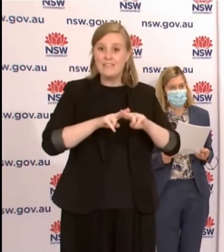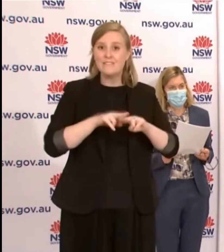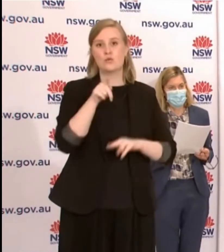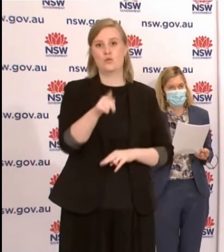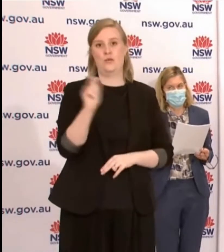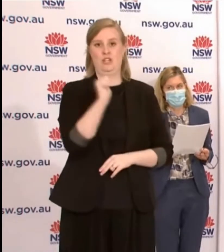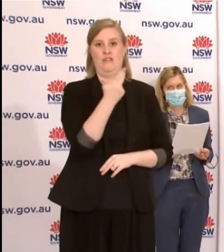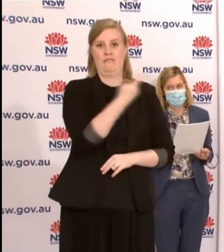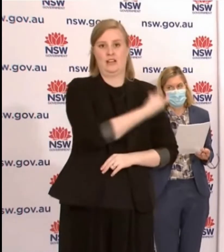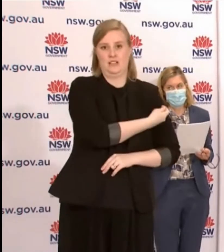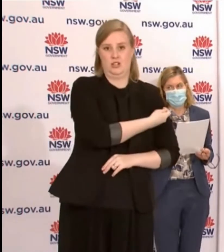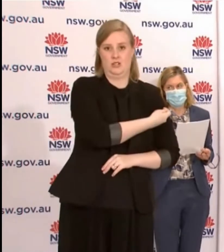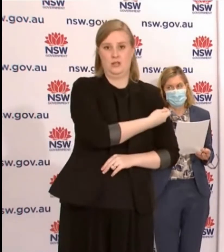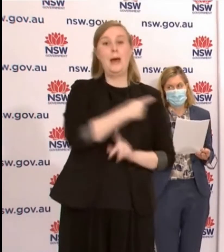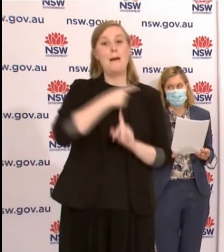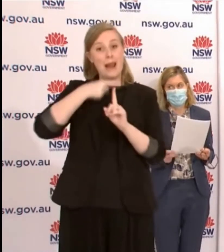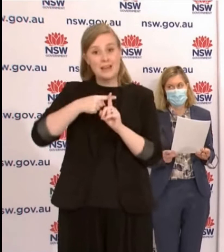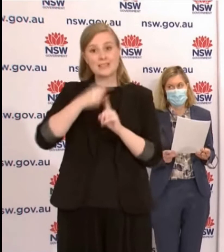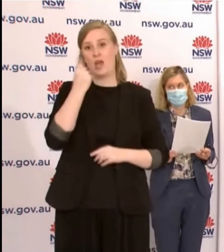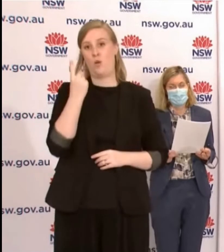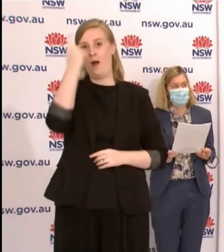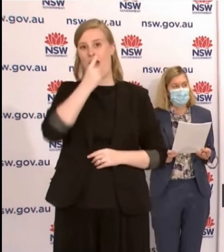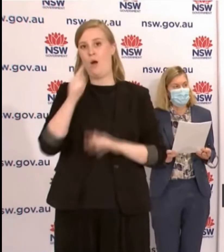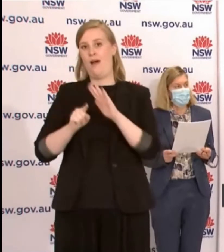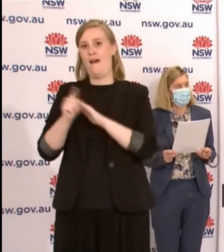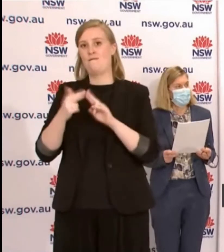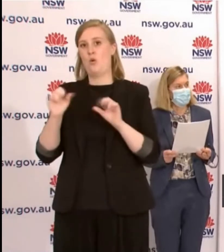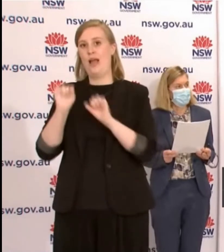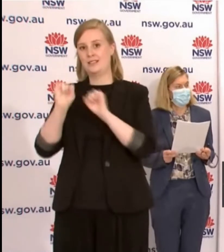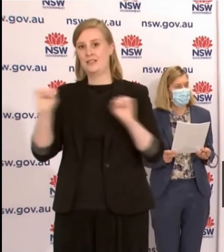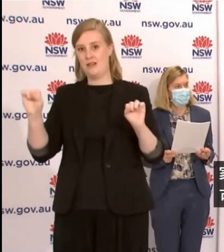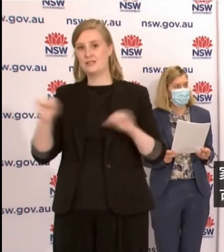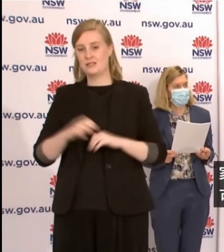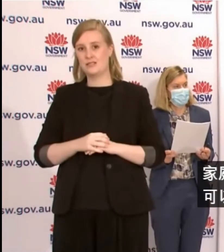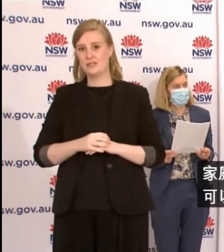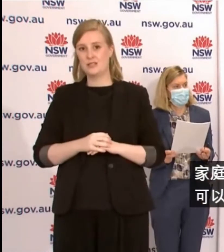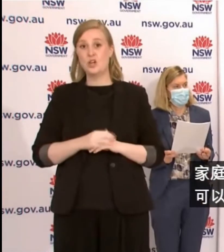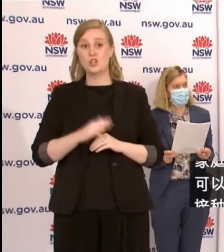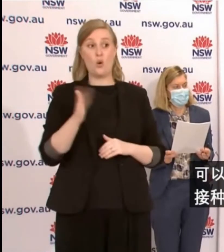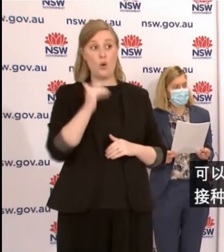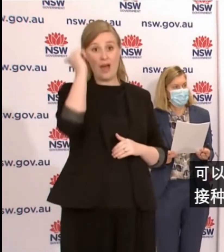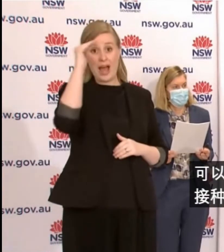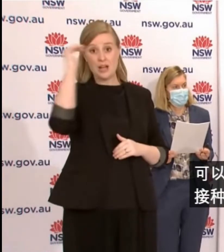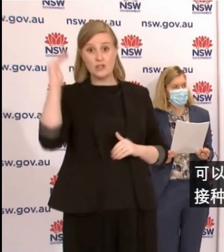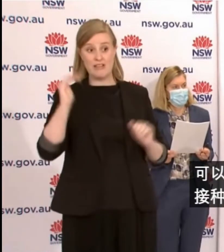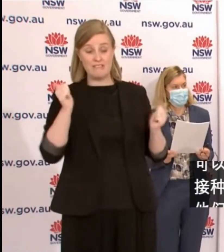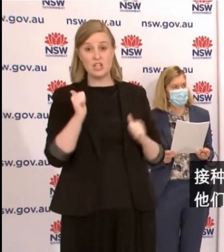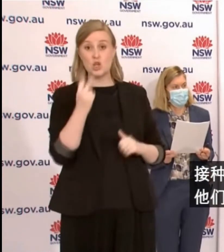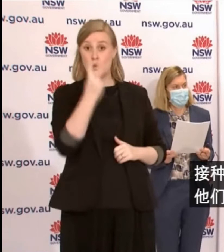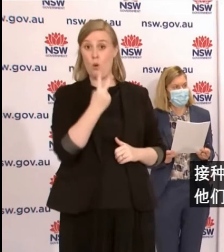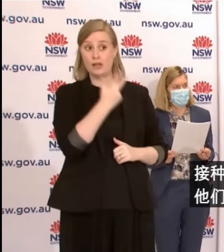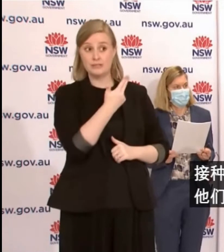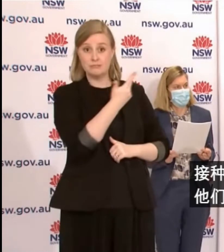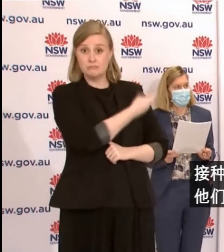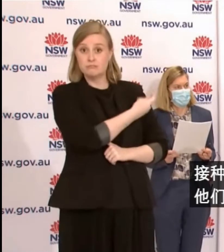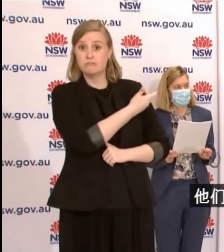So long as the adults in that family within the household are all vaccinated and can demonstrate their proof of their vaccination, they will be